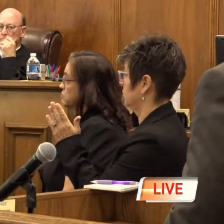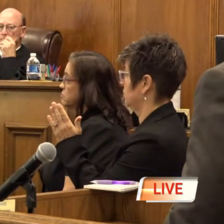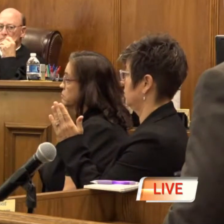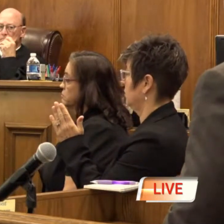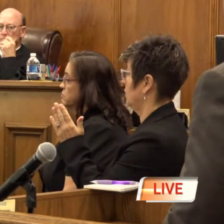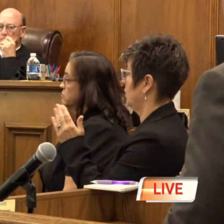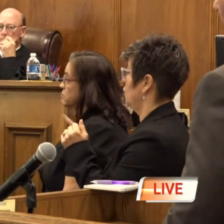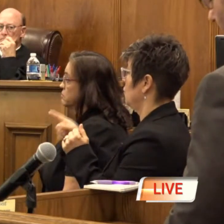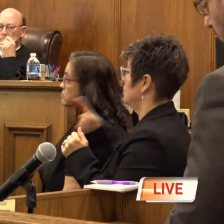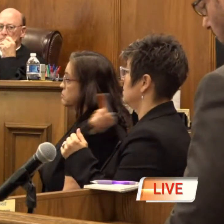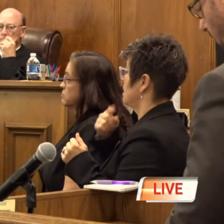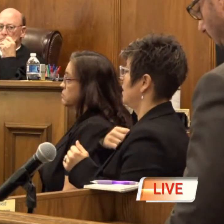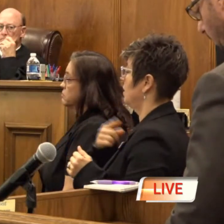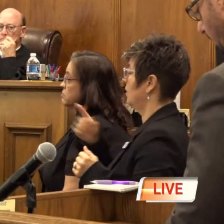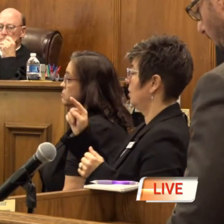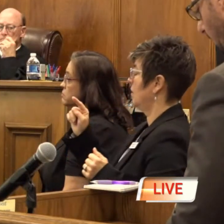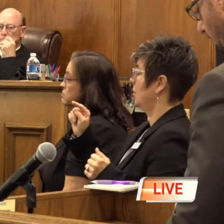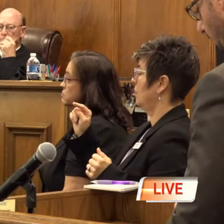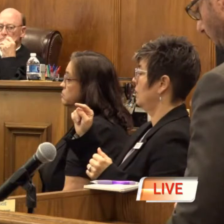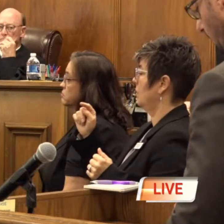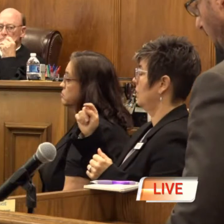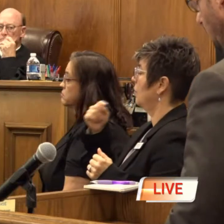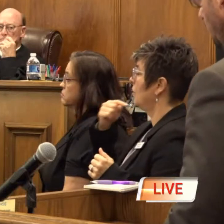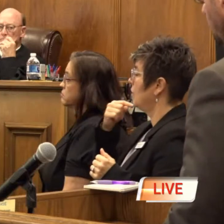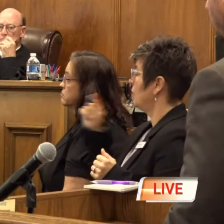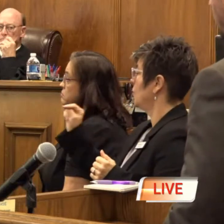when you say told Tom Ford,